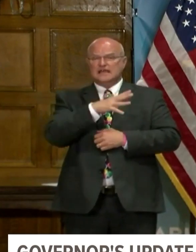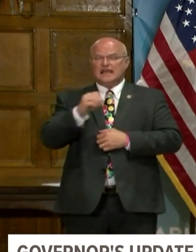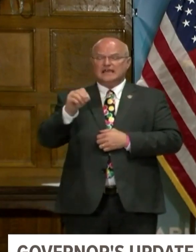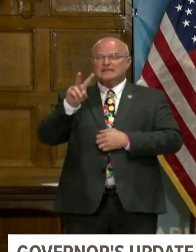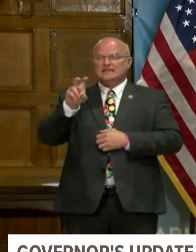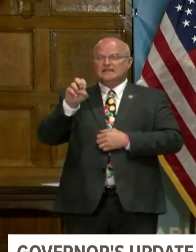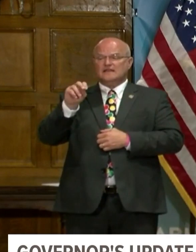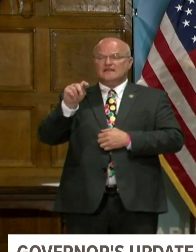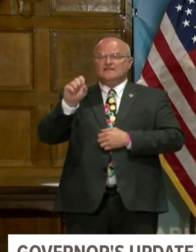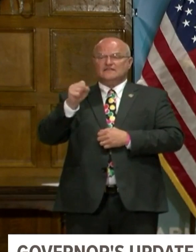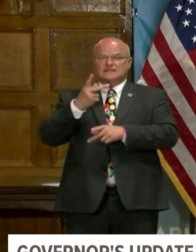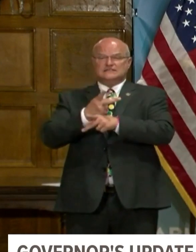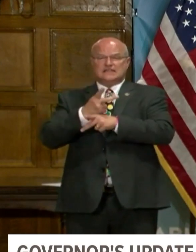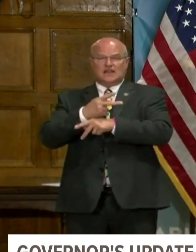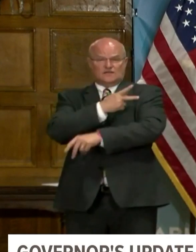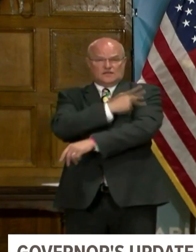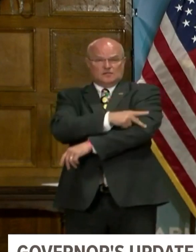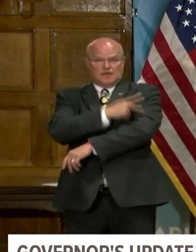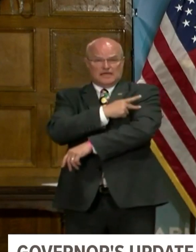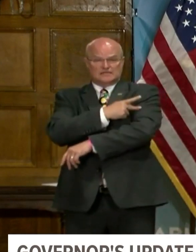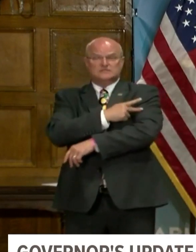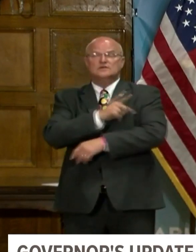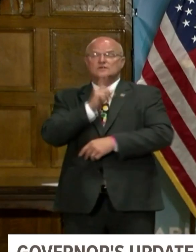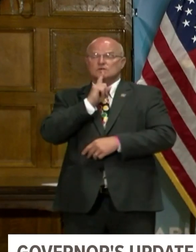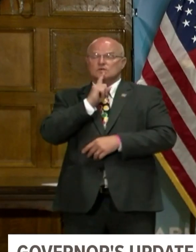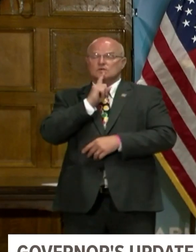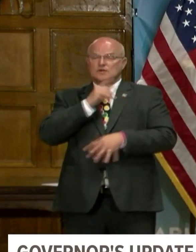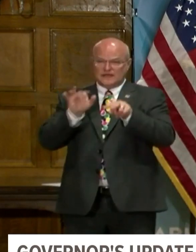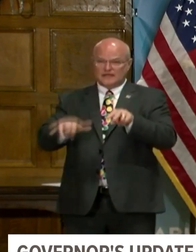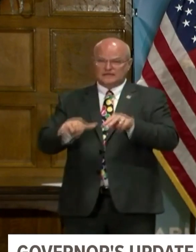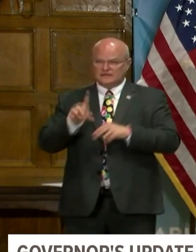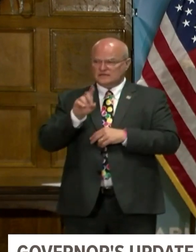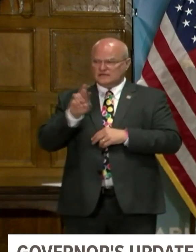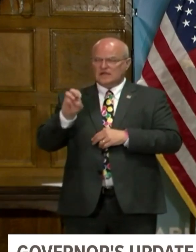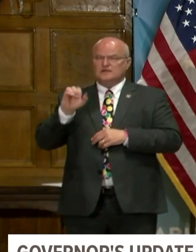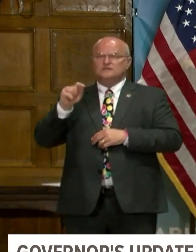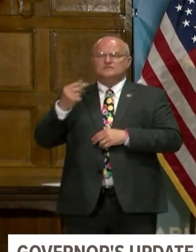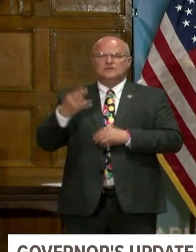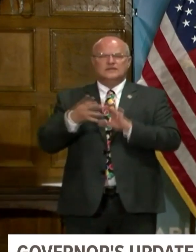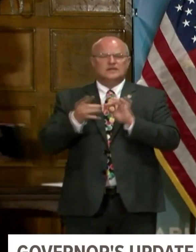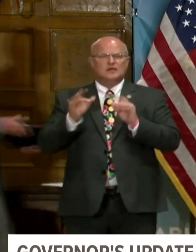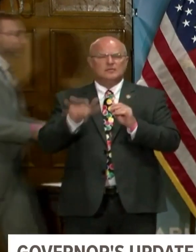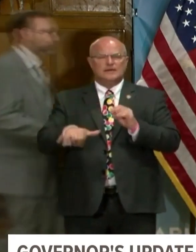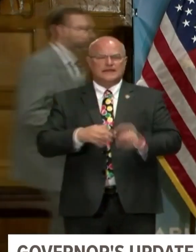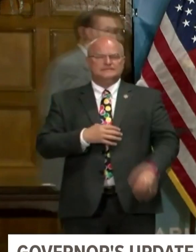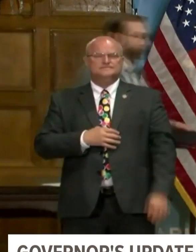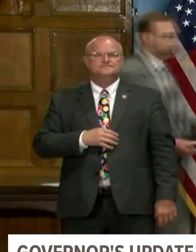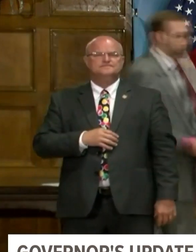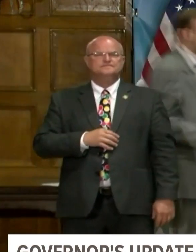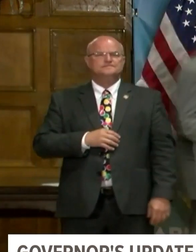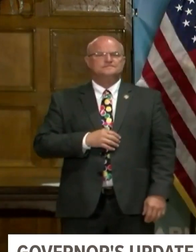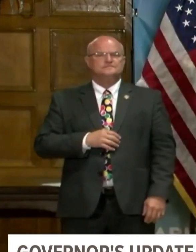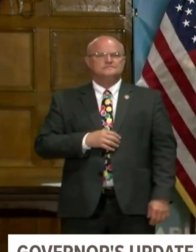for the patient. So it is a key indicator that we follow. Comment on that?